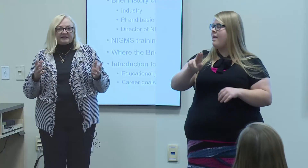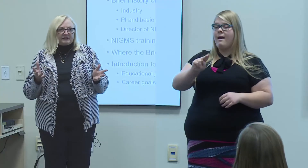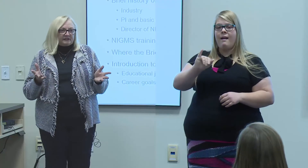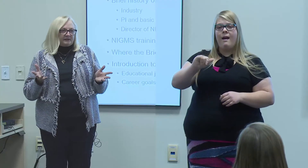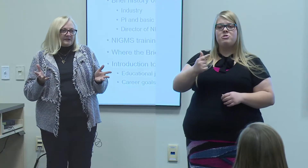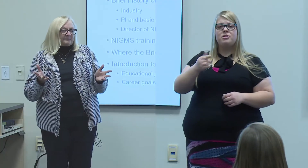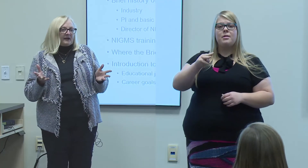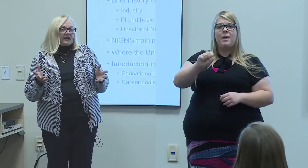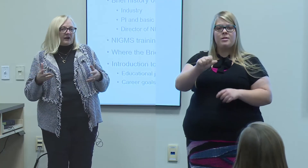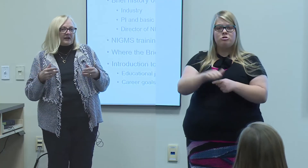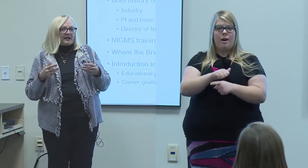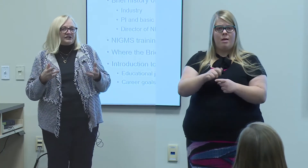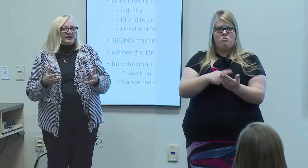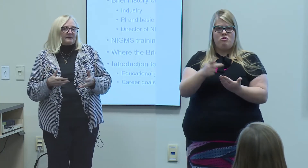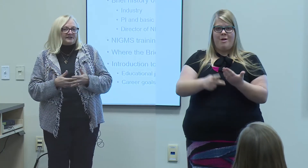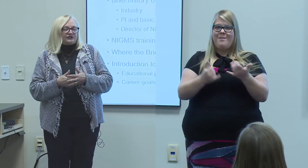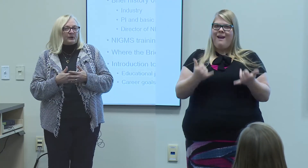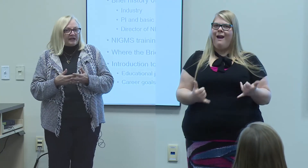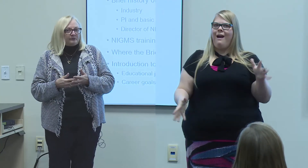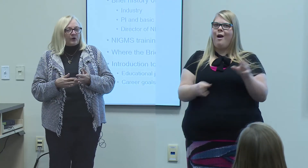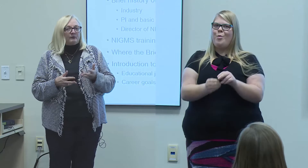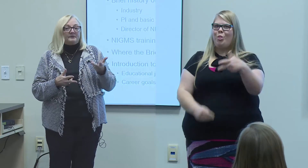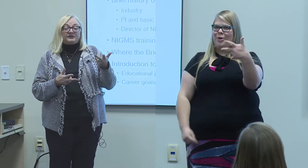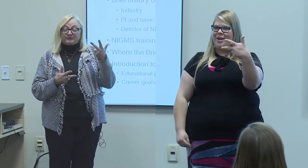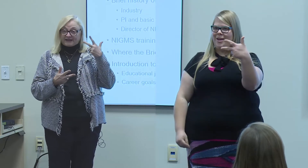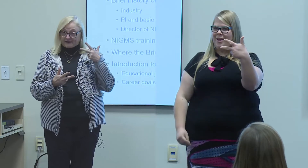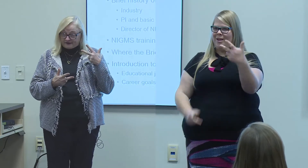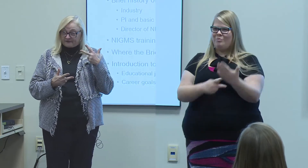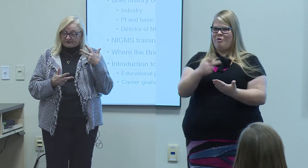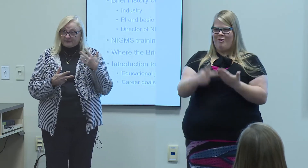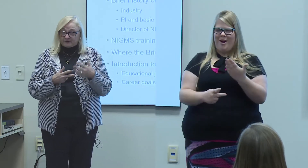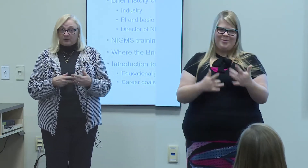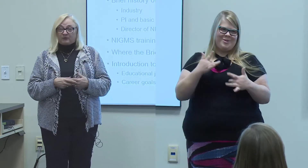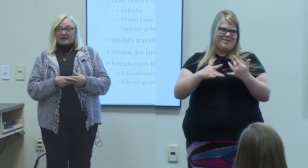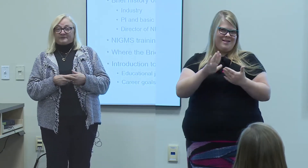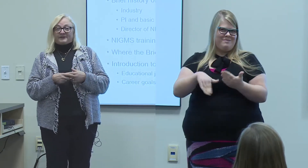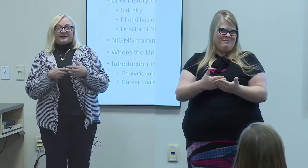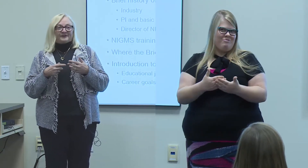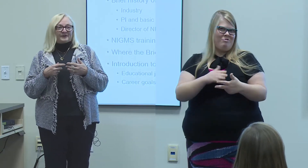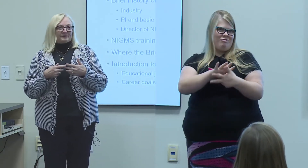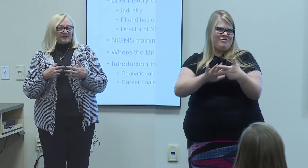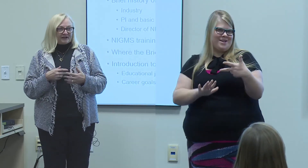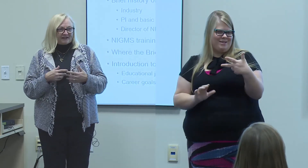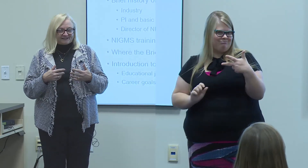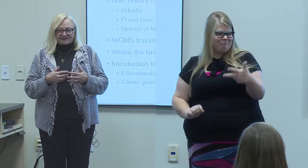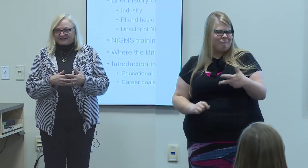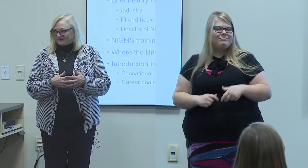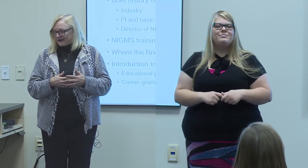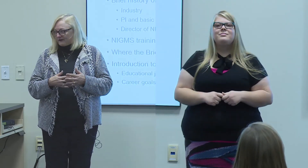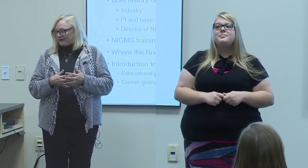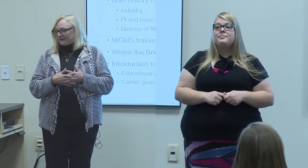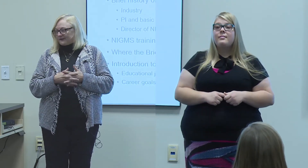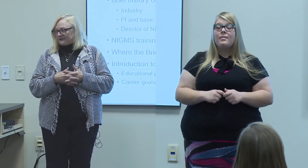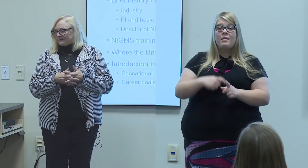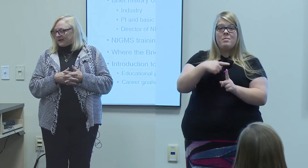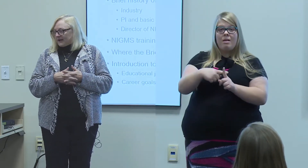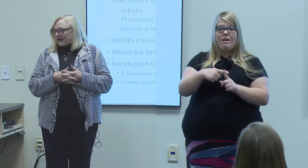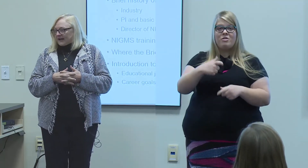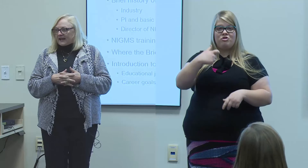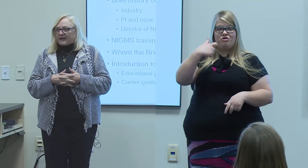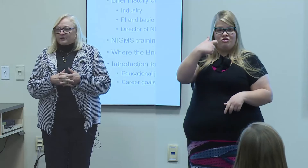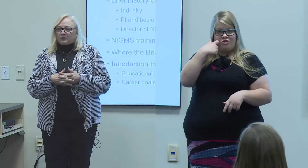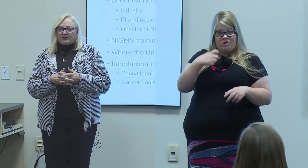I'm going to tell you a little bit about our NIGMS training programs, because we now have 3 programs, so we're very excited about all 3 of